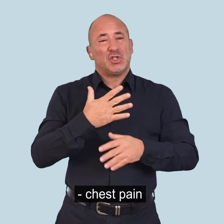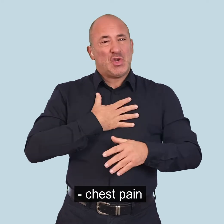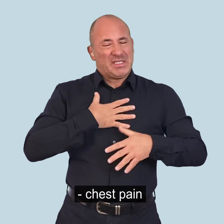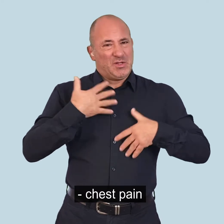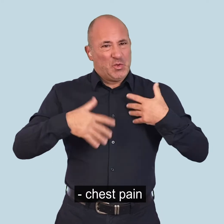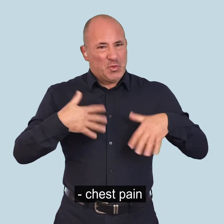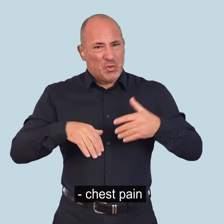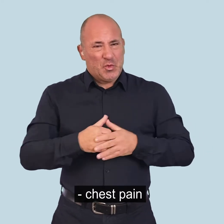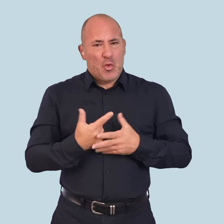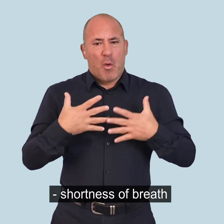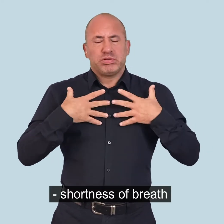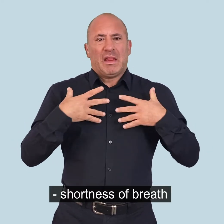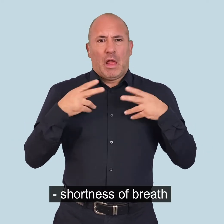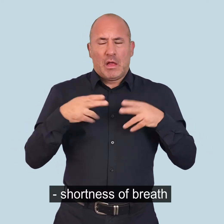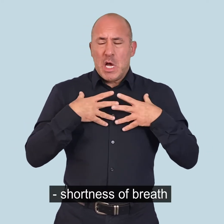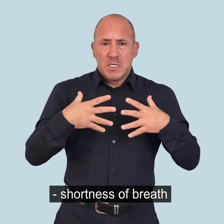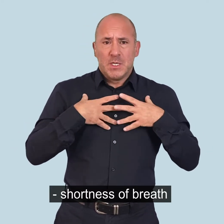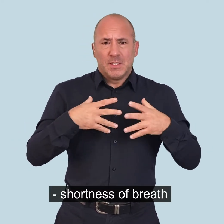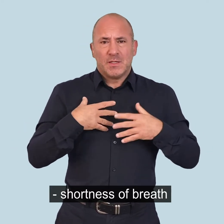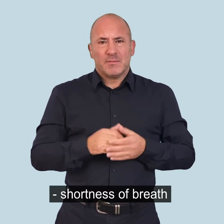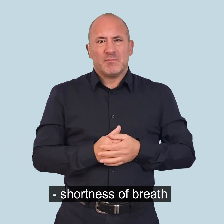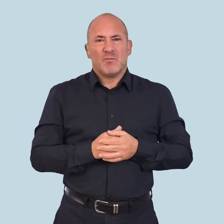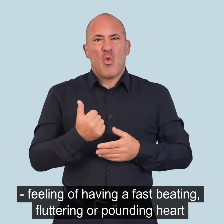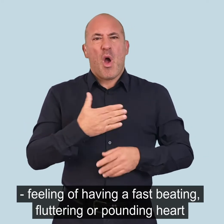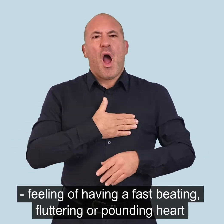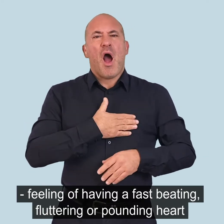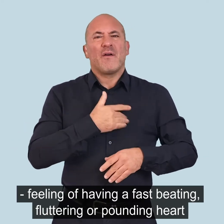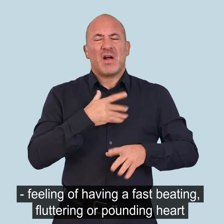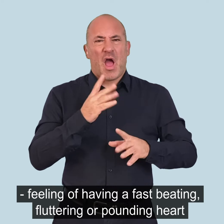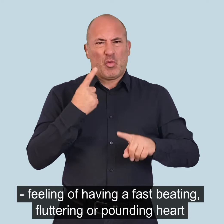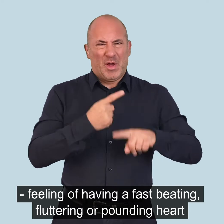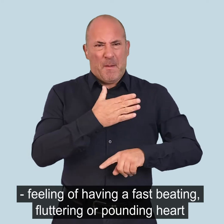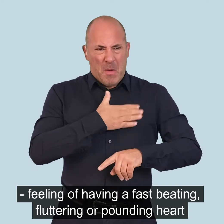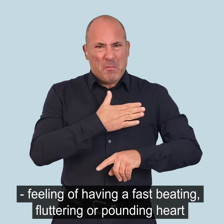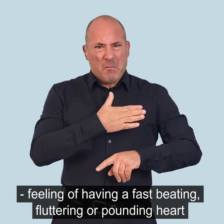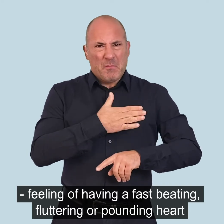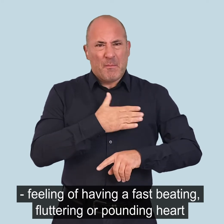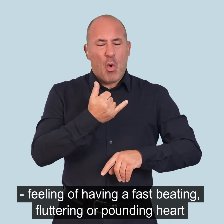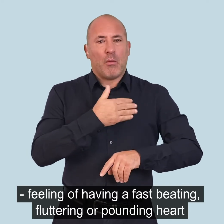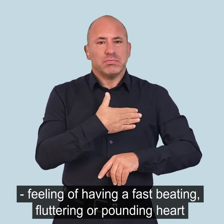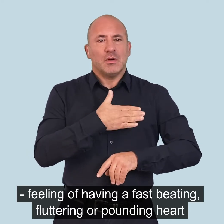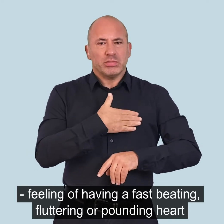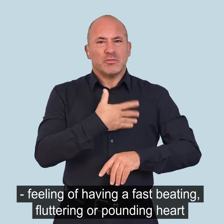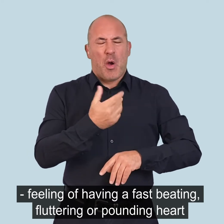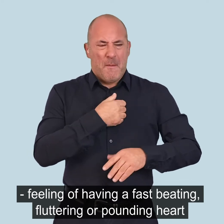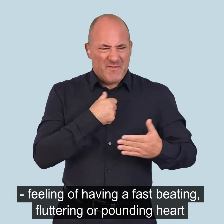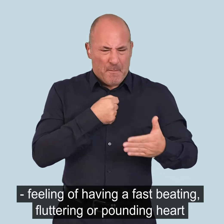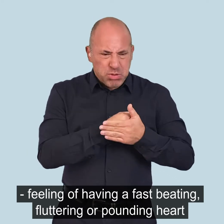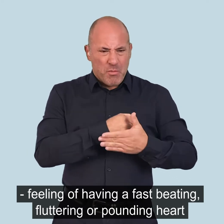pain, shortness of breath, feeling of having a fast-beating, fluttering or pounding